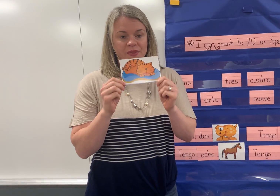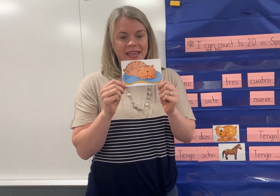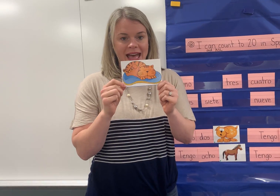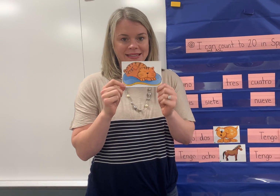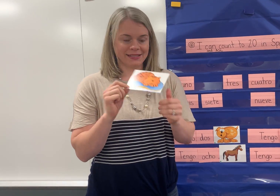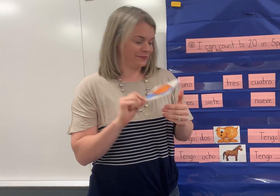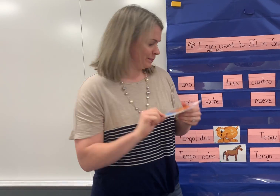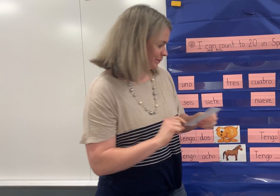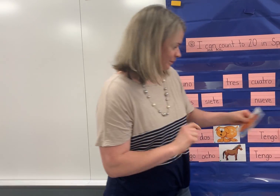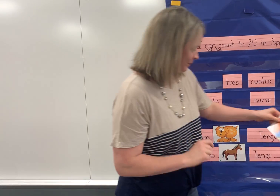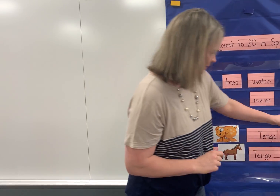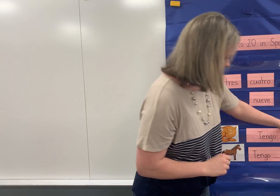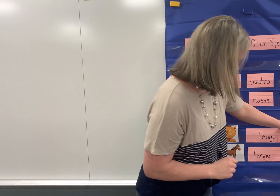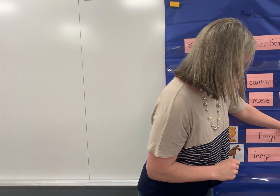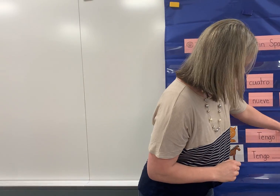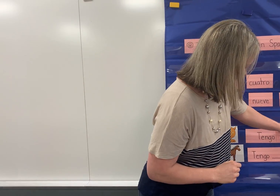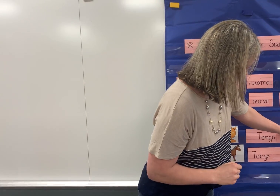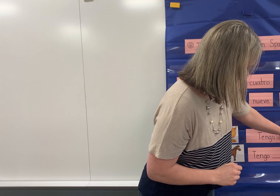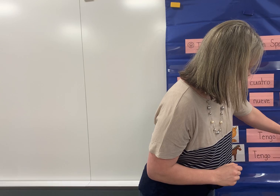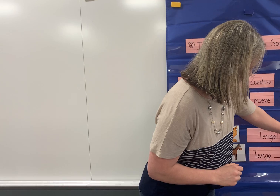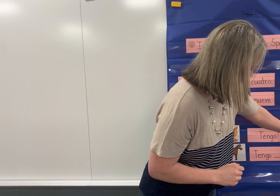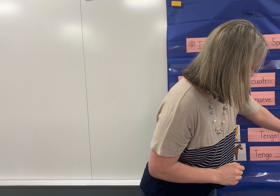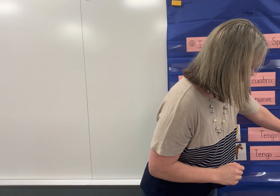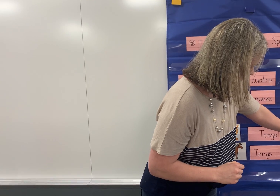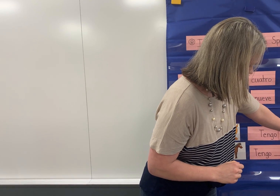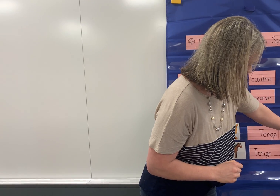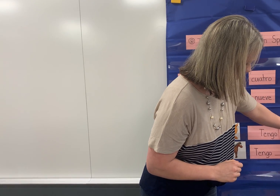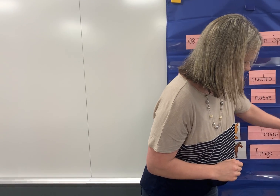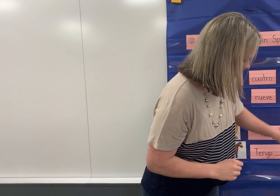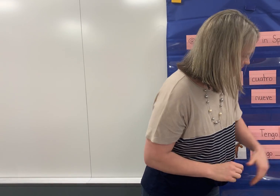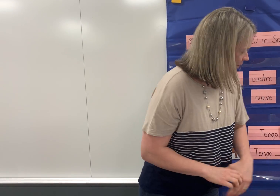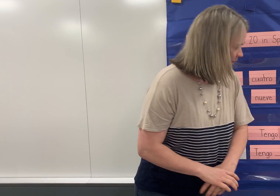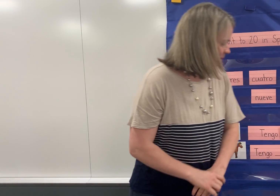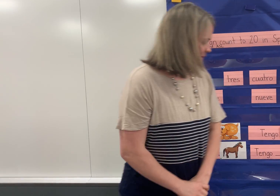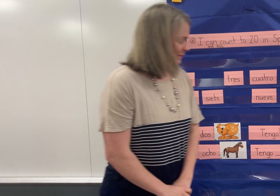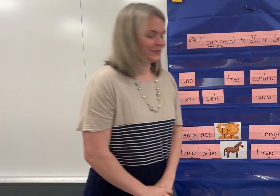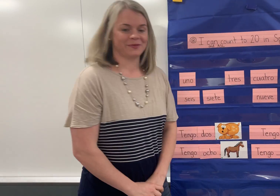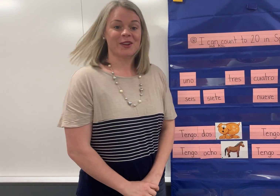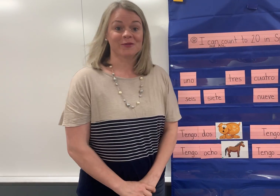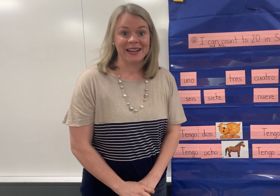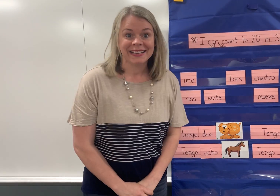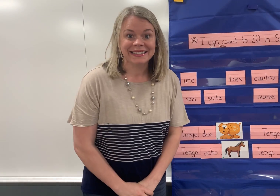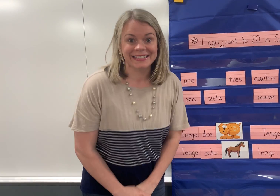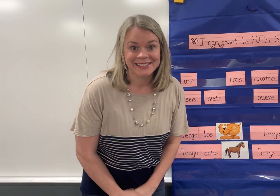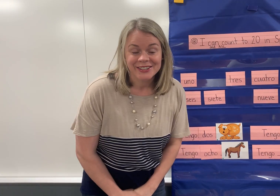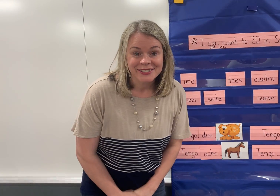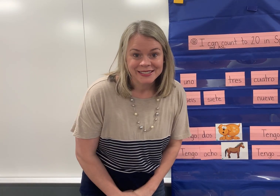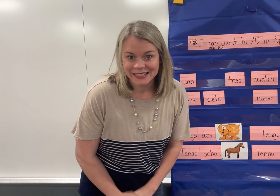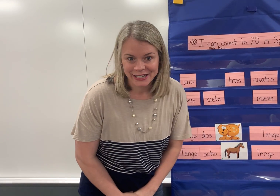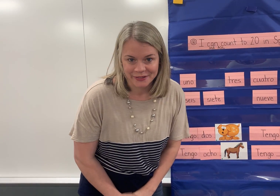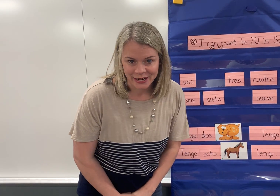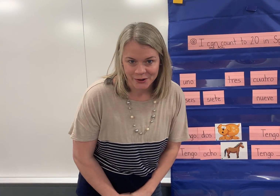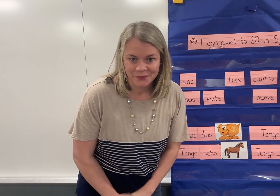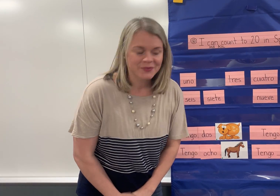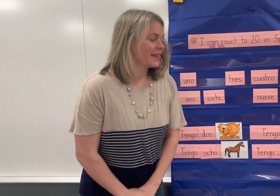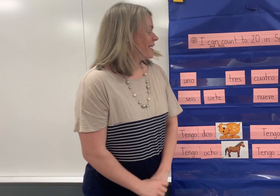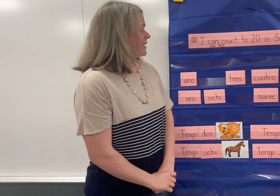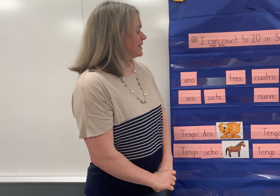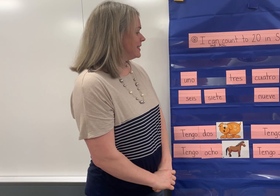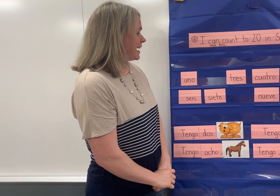the cat. Okay. Ready? ¿Listos? Here we go.